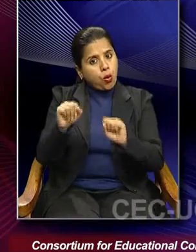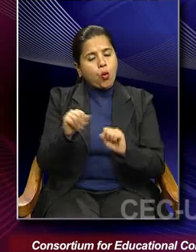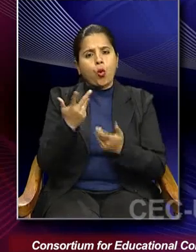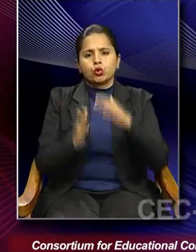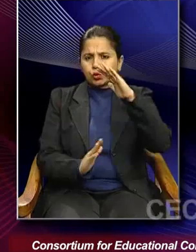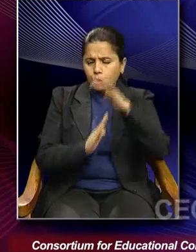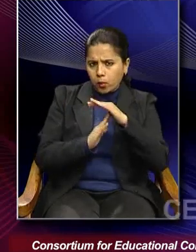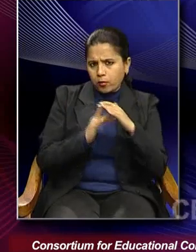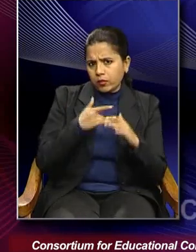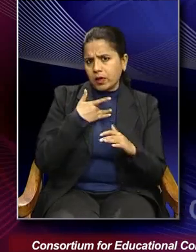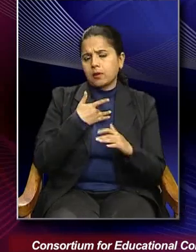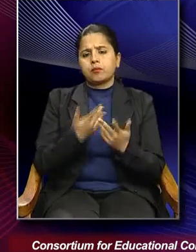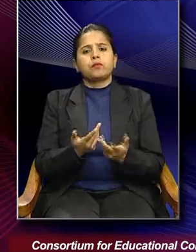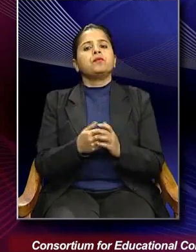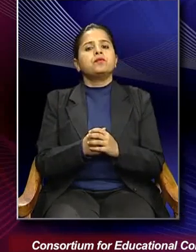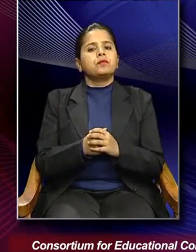stops or that